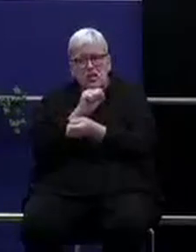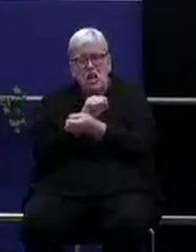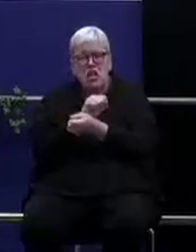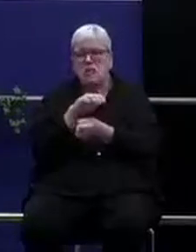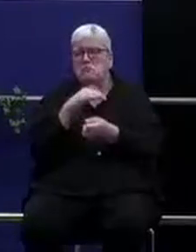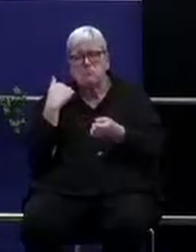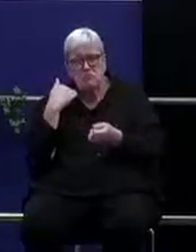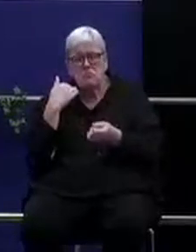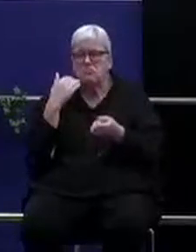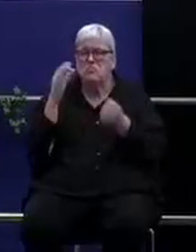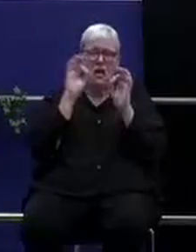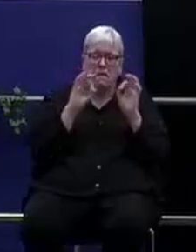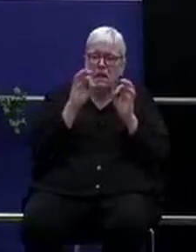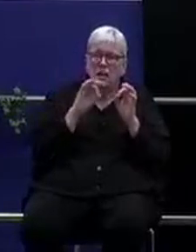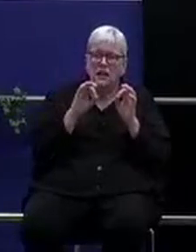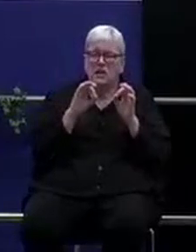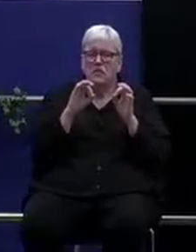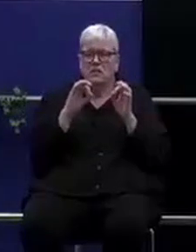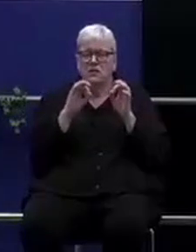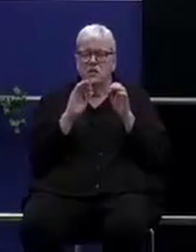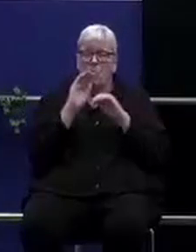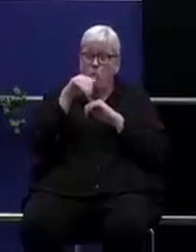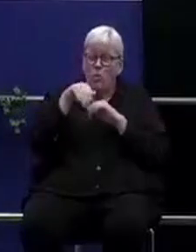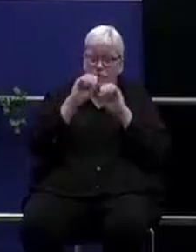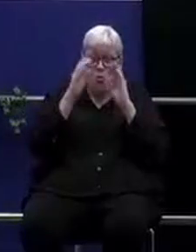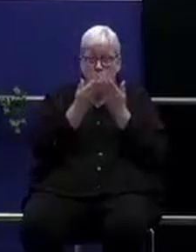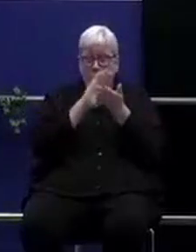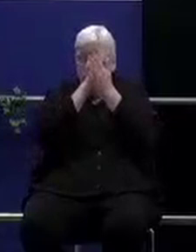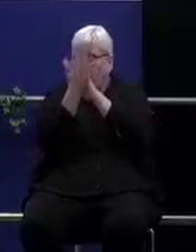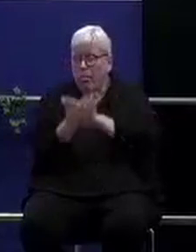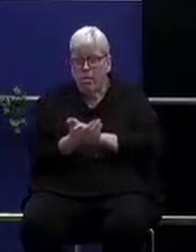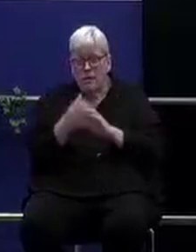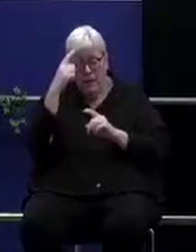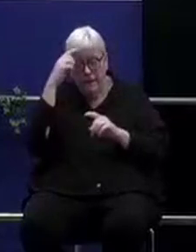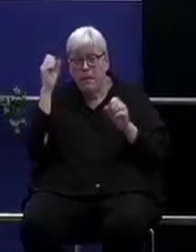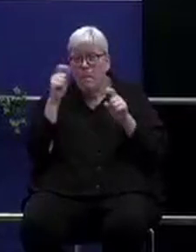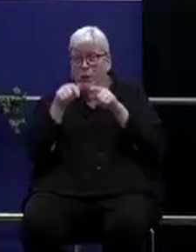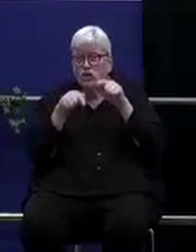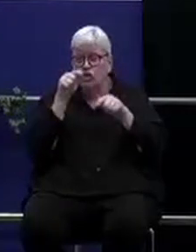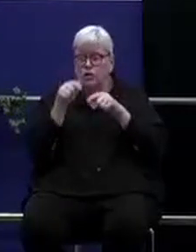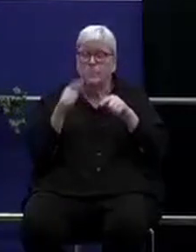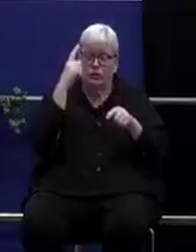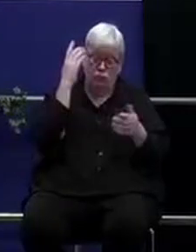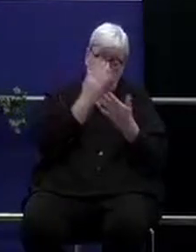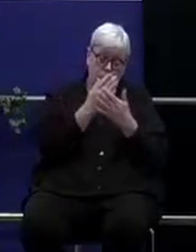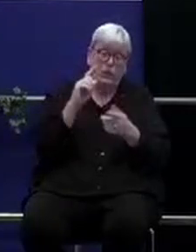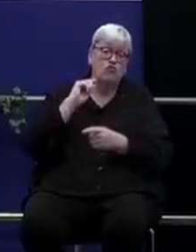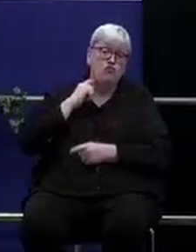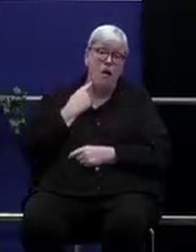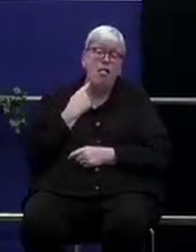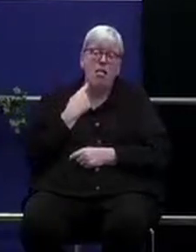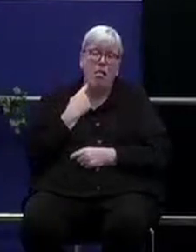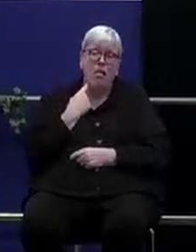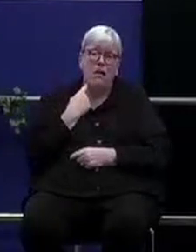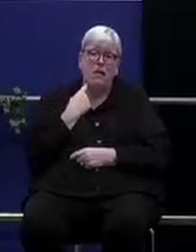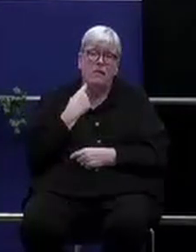like that. And I don't know, in a post-apocalyptic world, you might imagine that punishment would be quite harsh. So